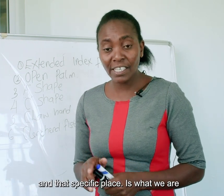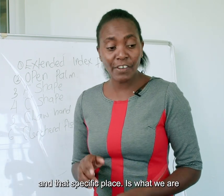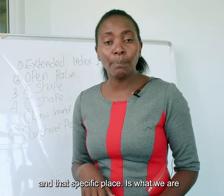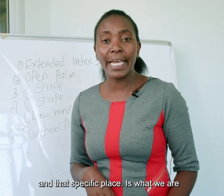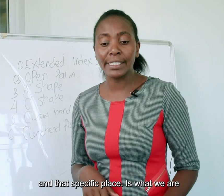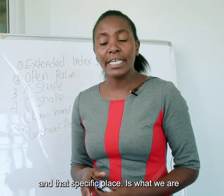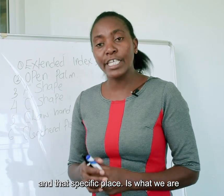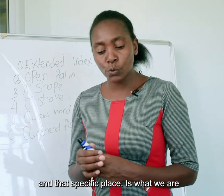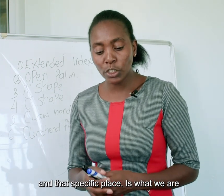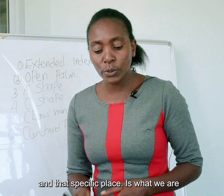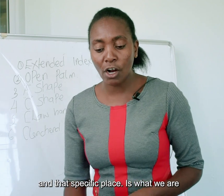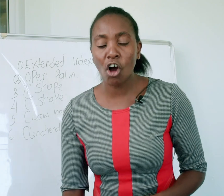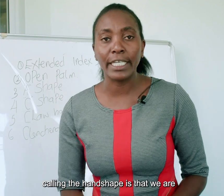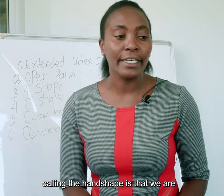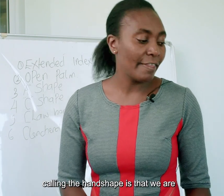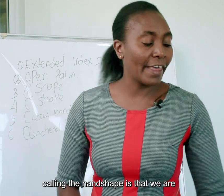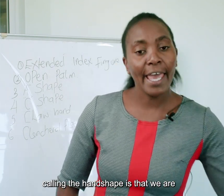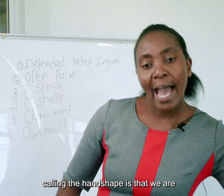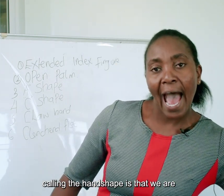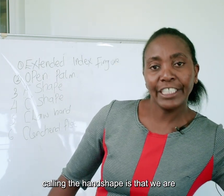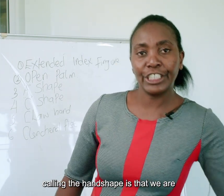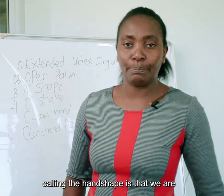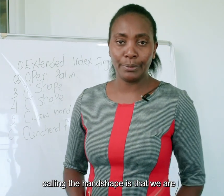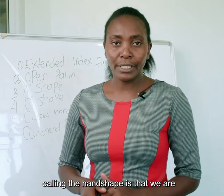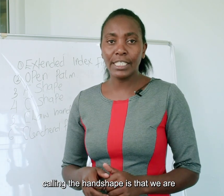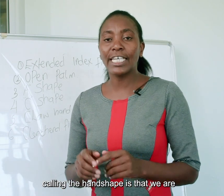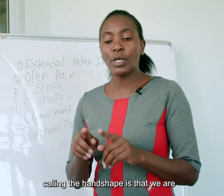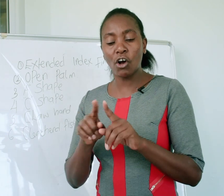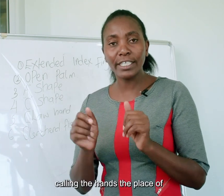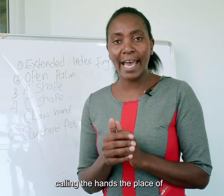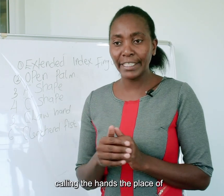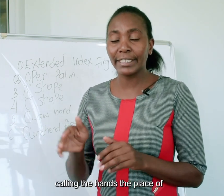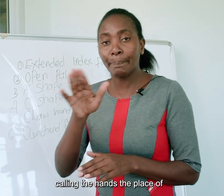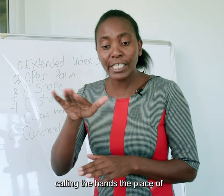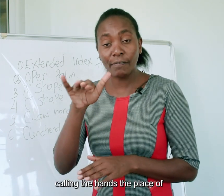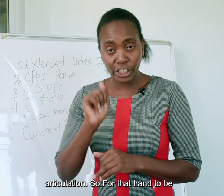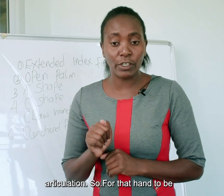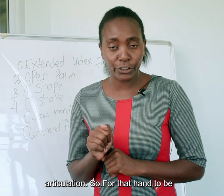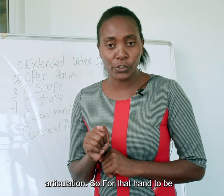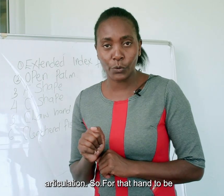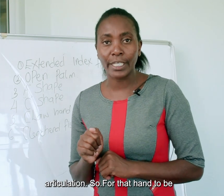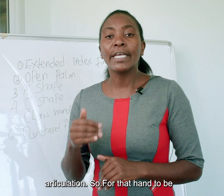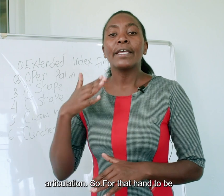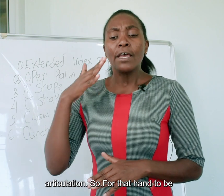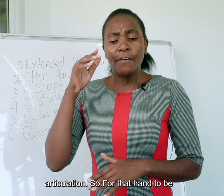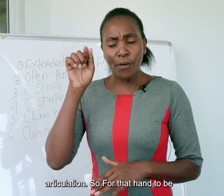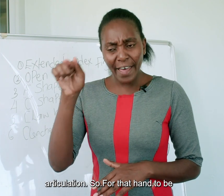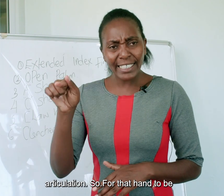specific place is what we are calling the handshake. Is that we are calling the hand, the place of articulation, sorry. For that